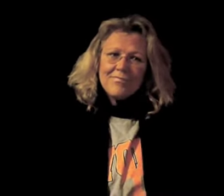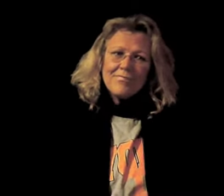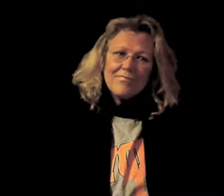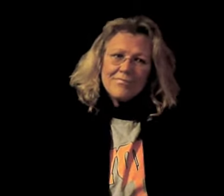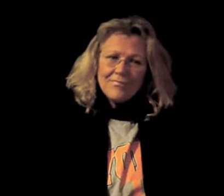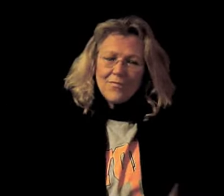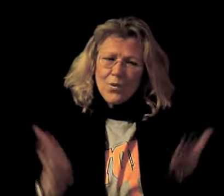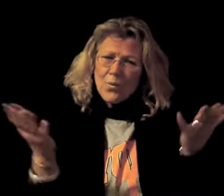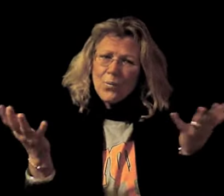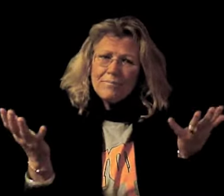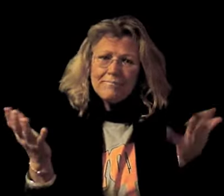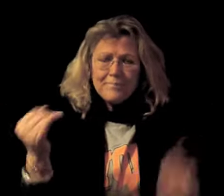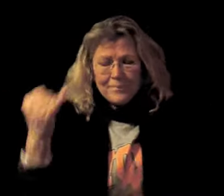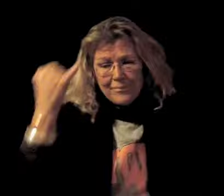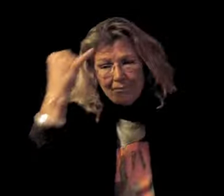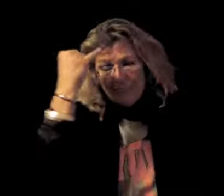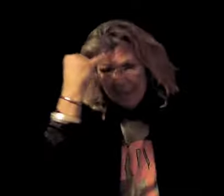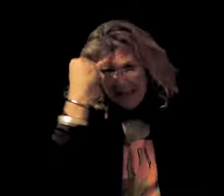So